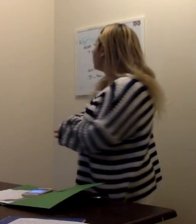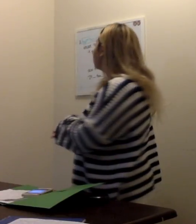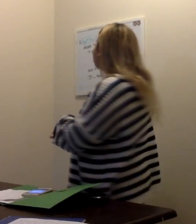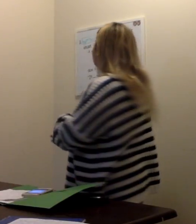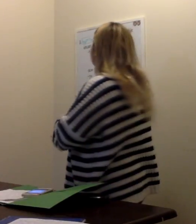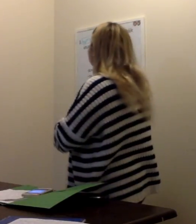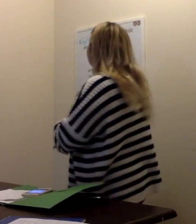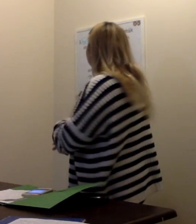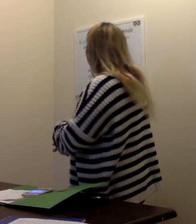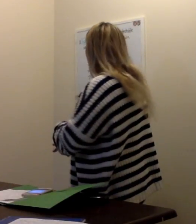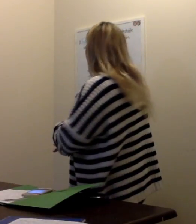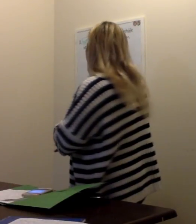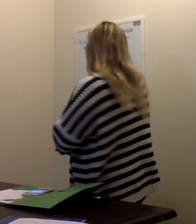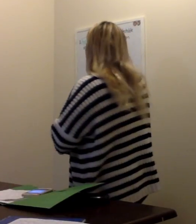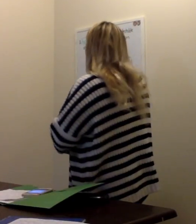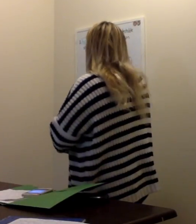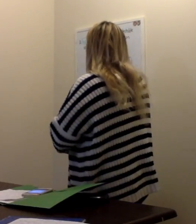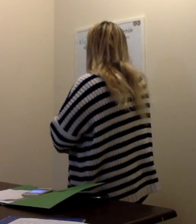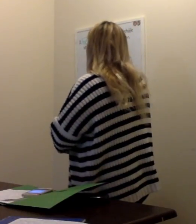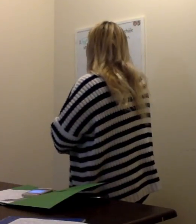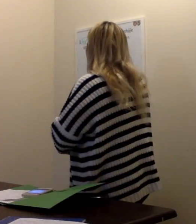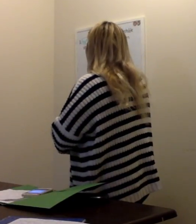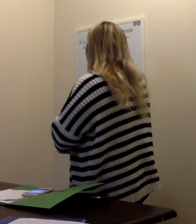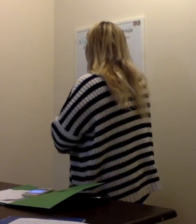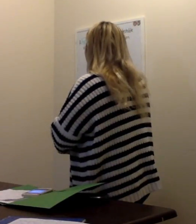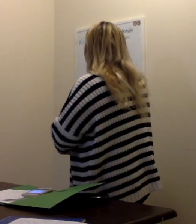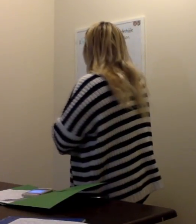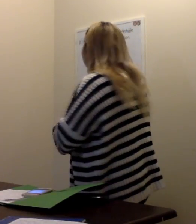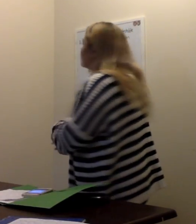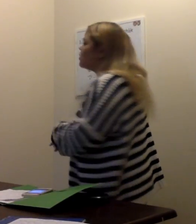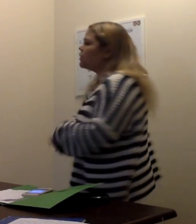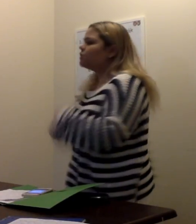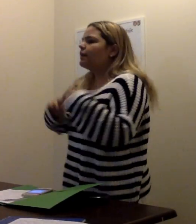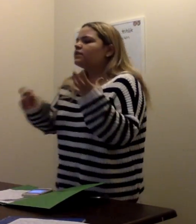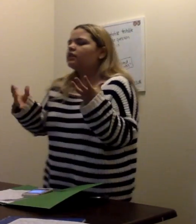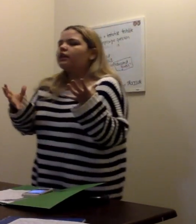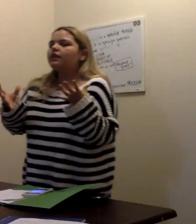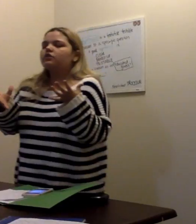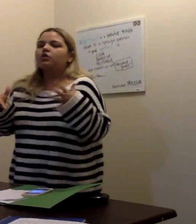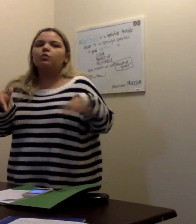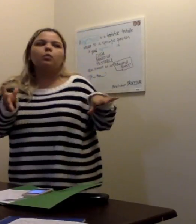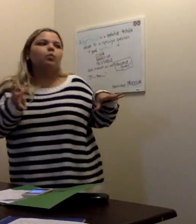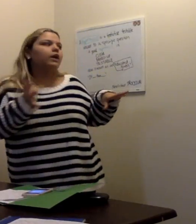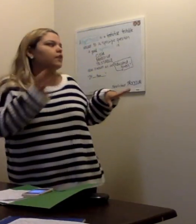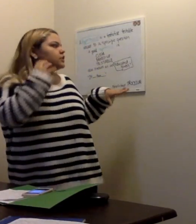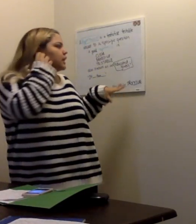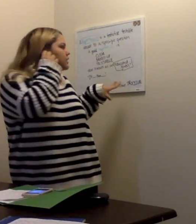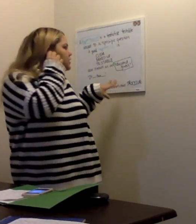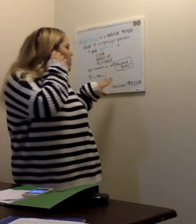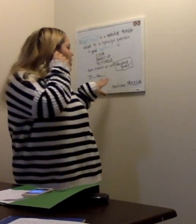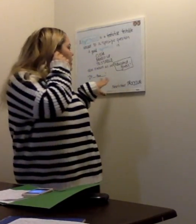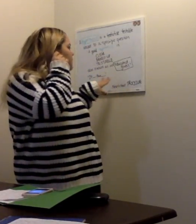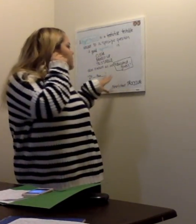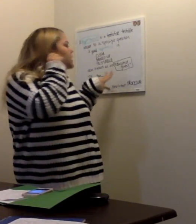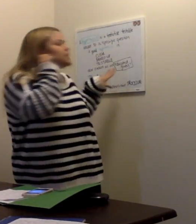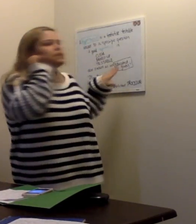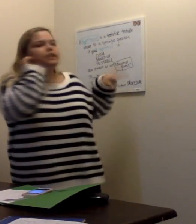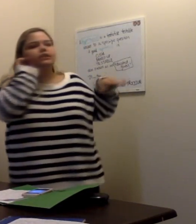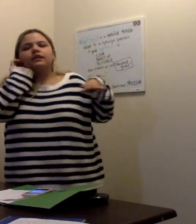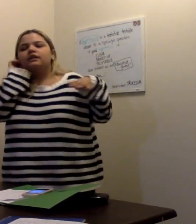is a tentative testable answer to a specific question. So it's basically, what other scientists call it is an educated